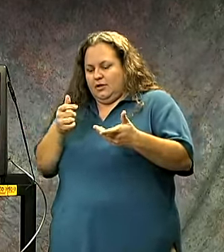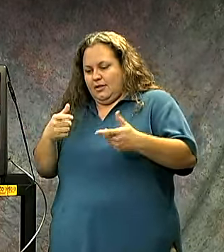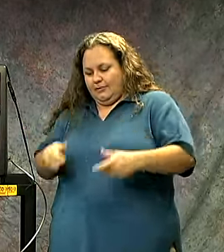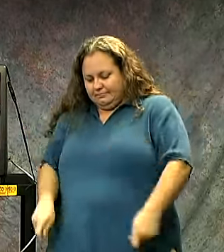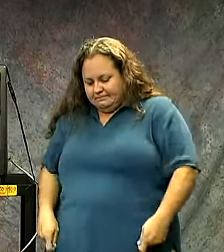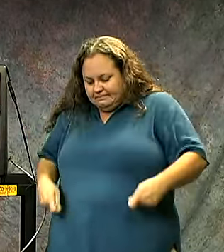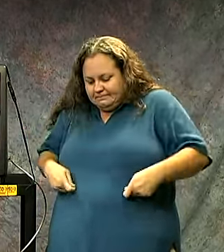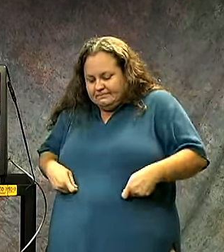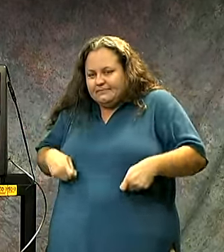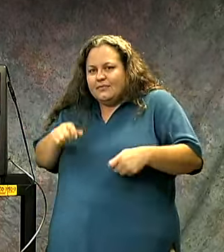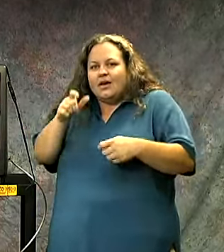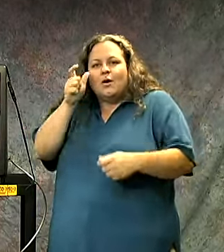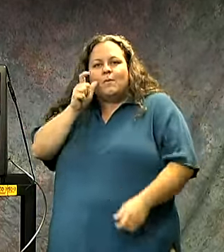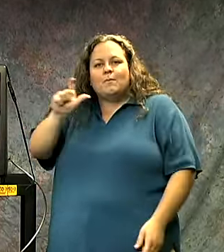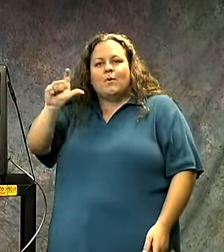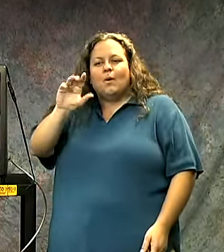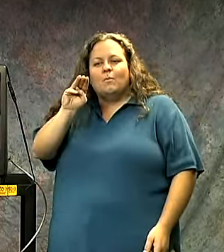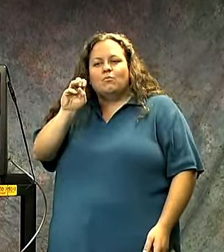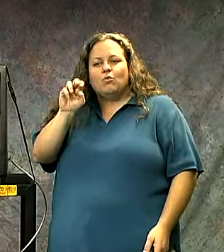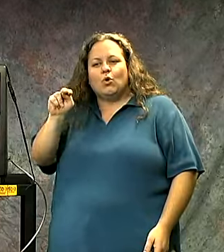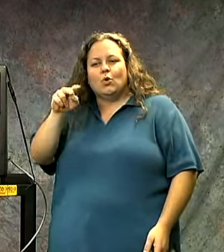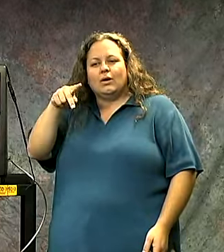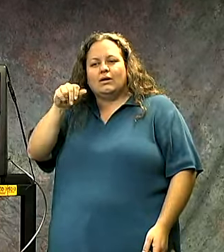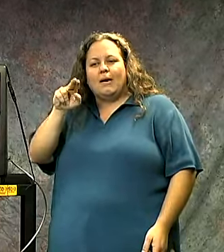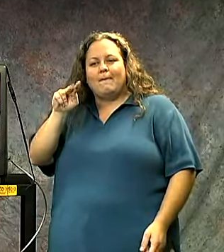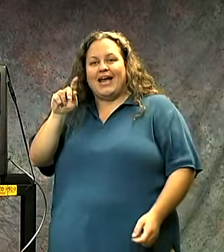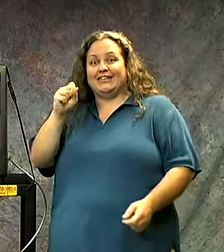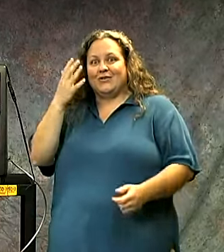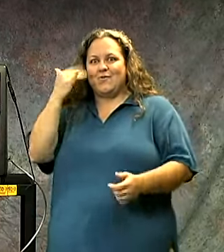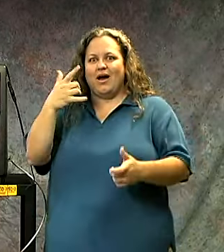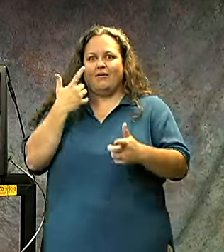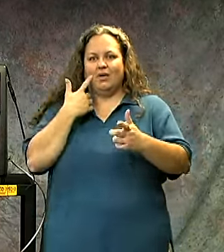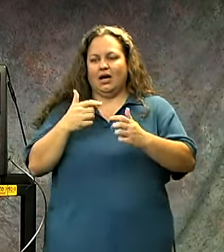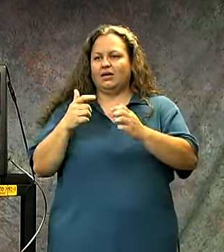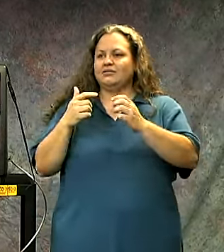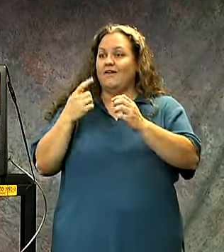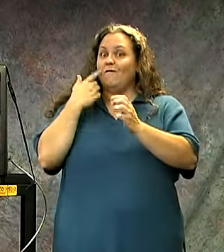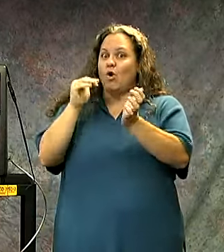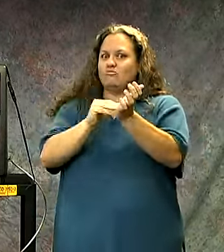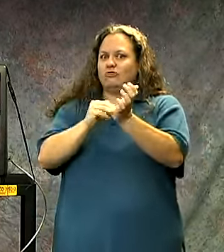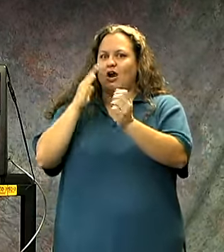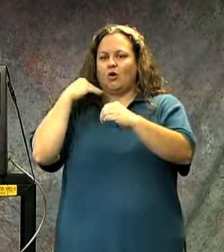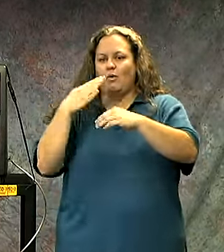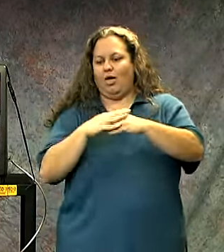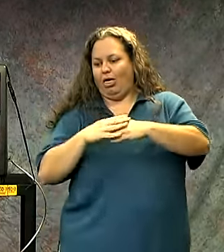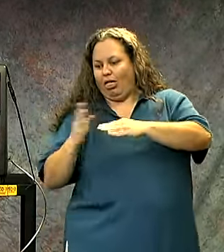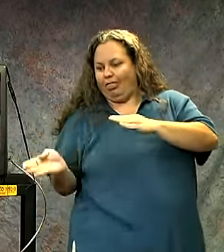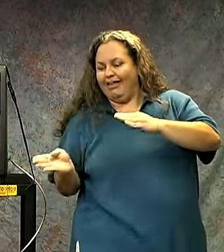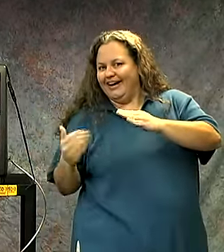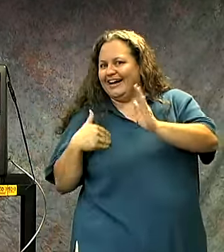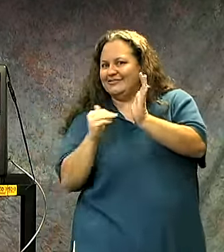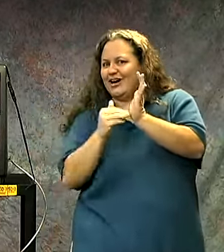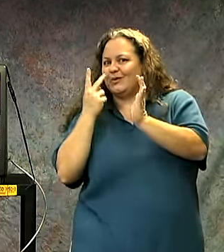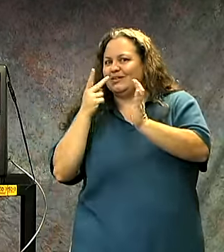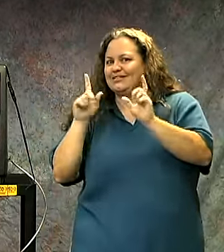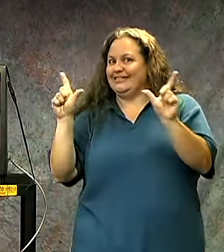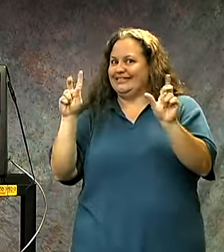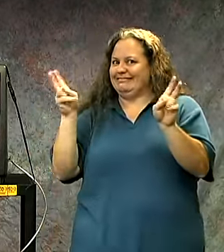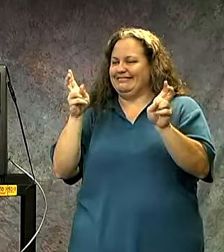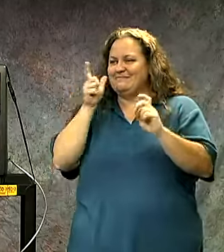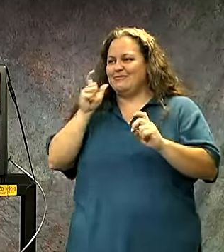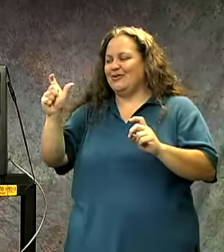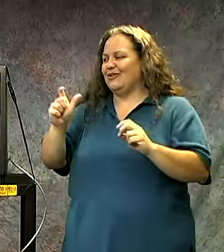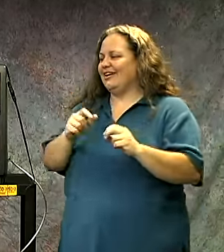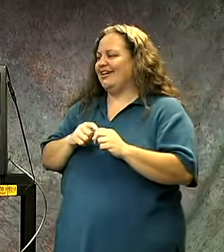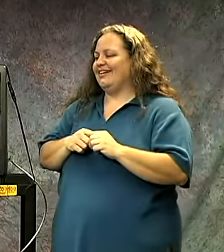shorts that are called moon pants because the patient is going to moon the doctor. The flap